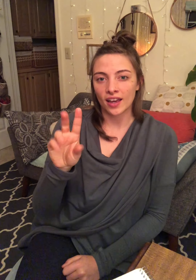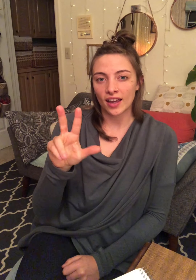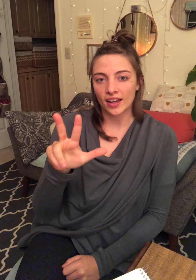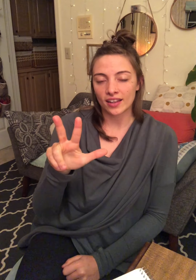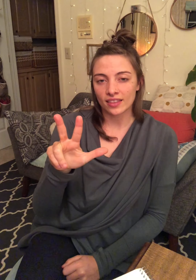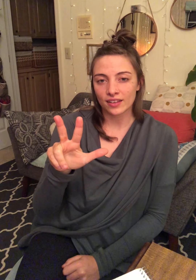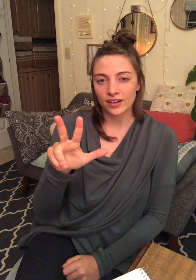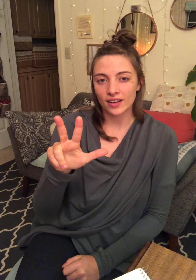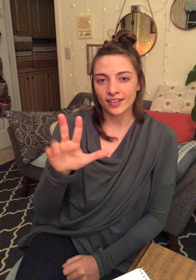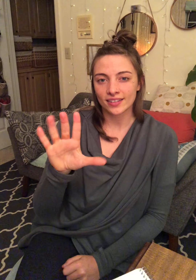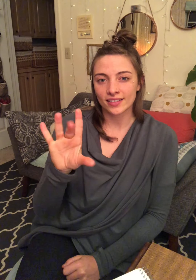83,